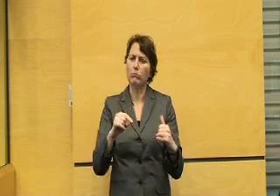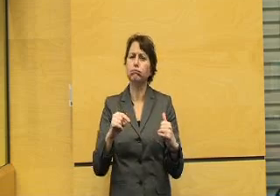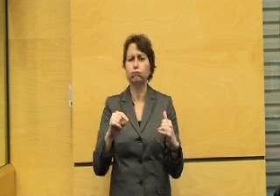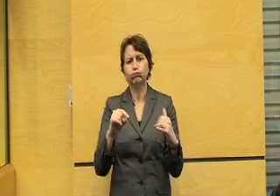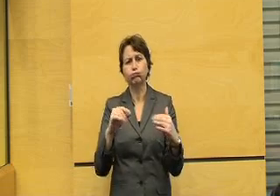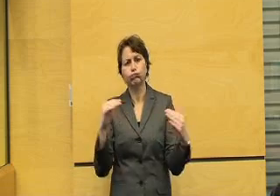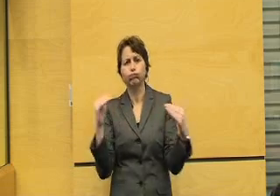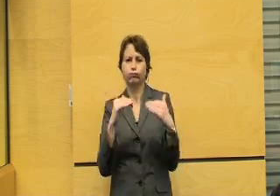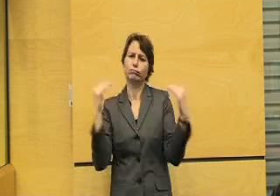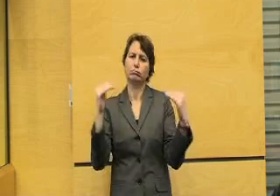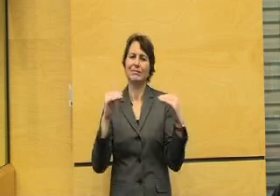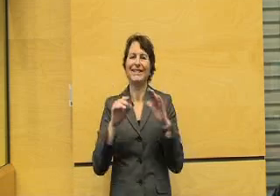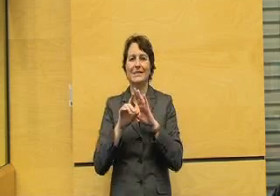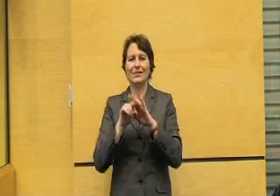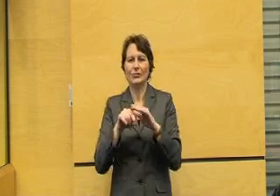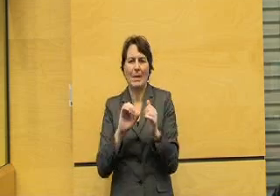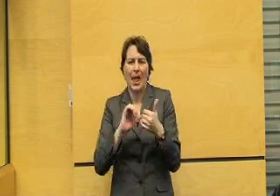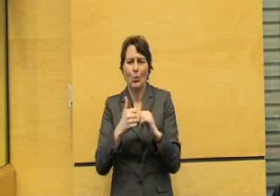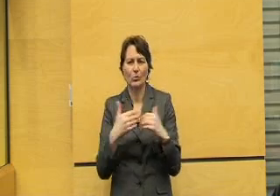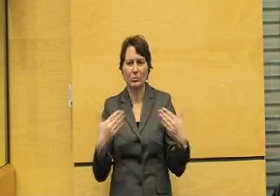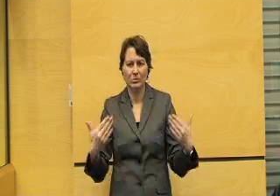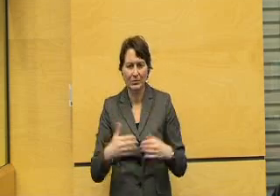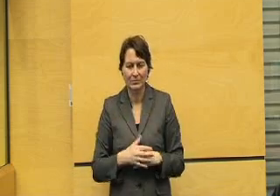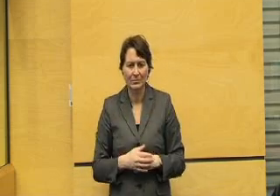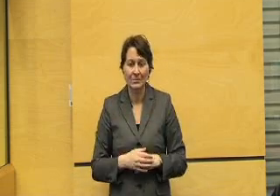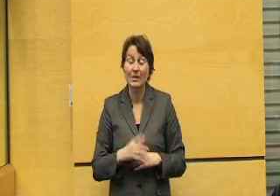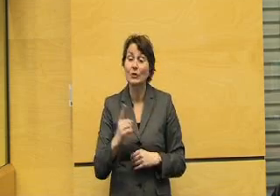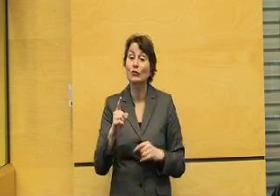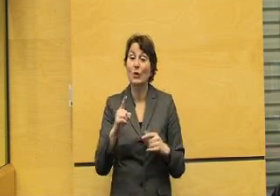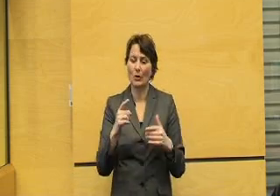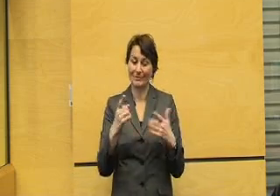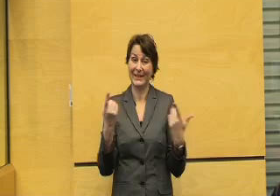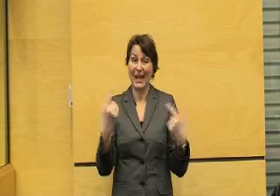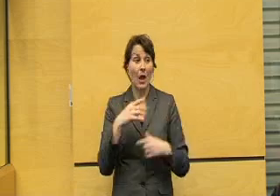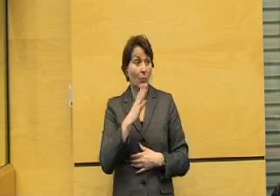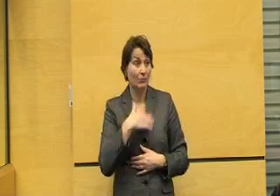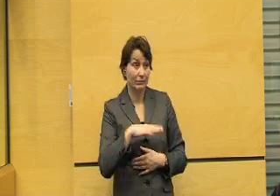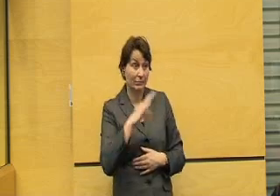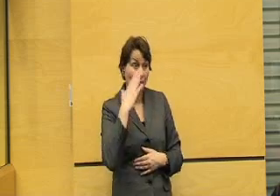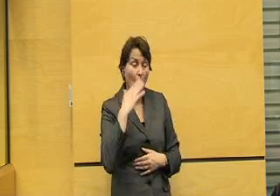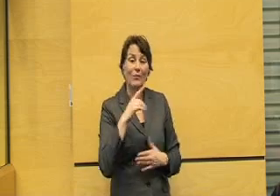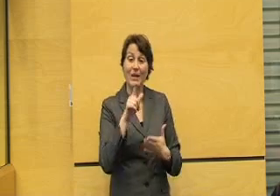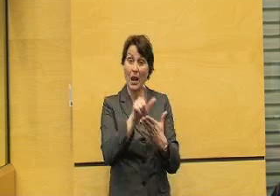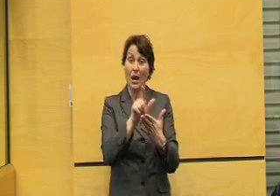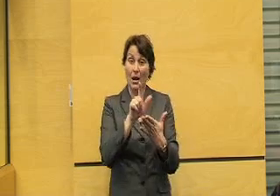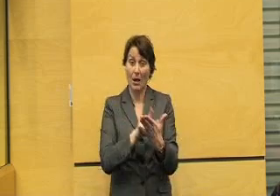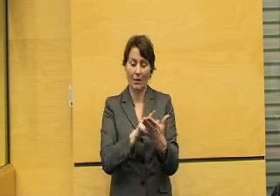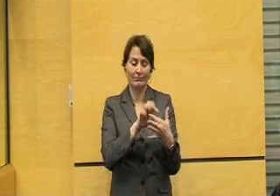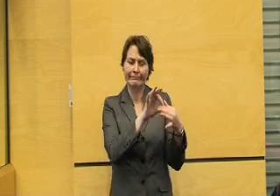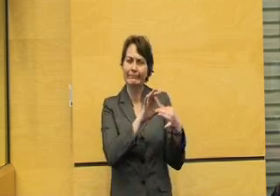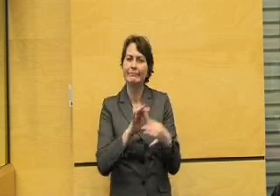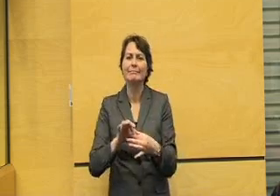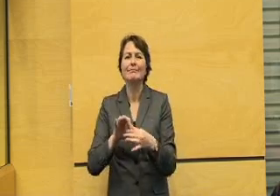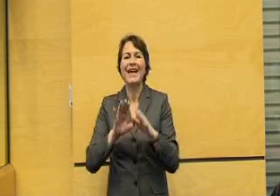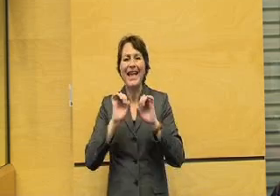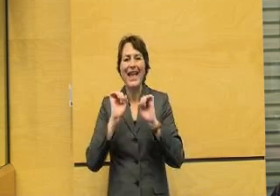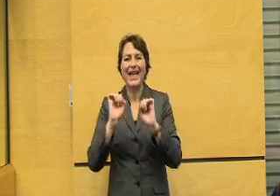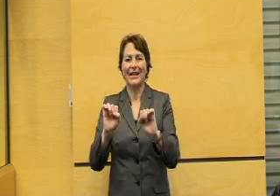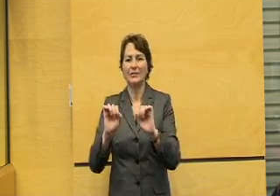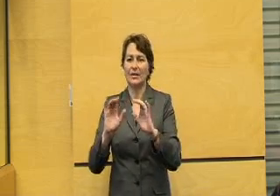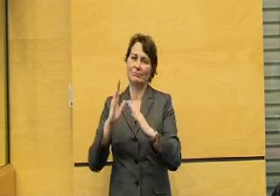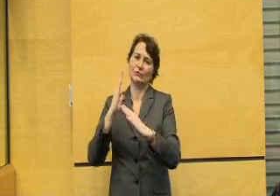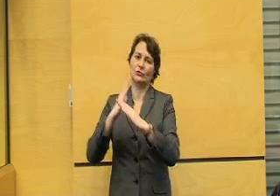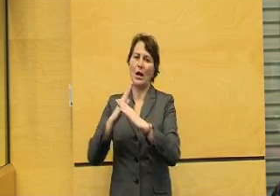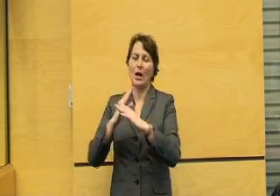what I would like to know is if anti-discrimination legislation also combats multiple